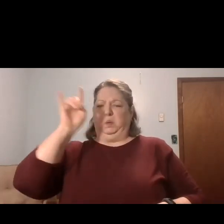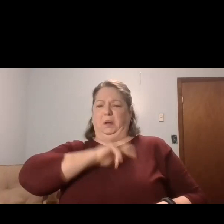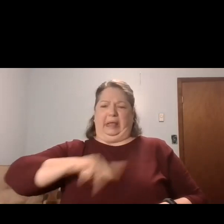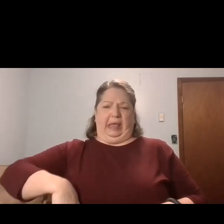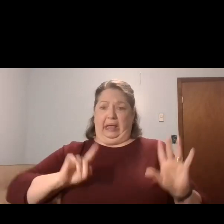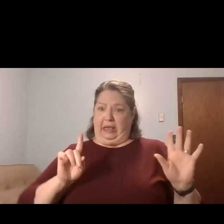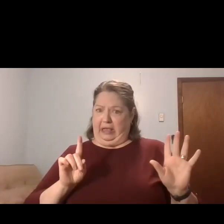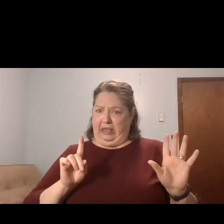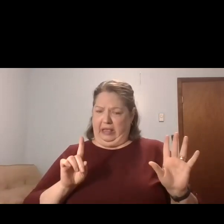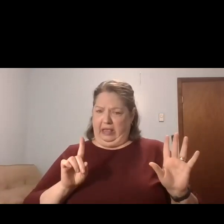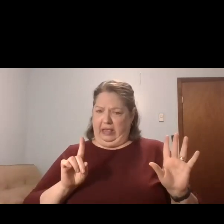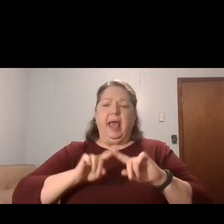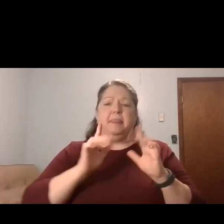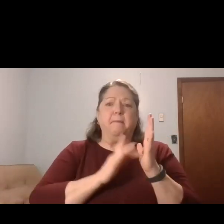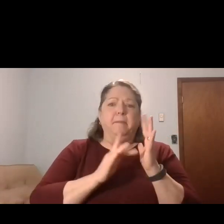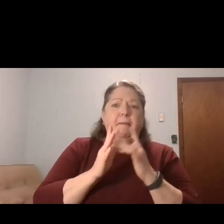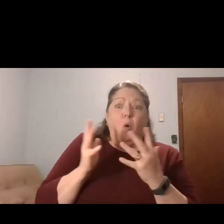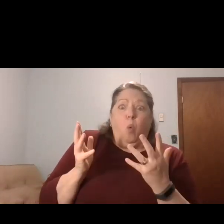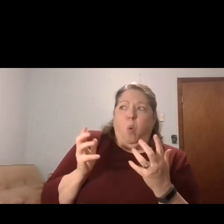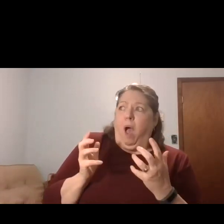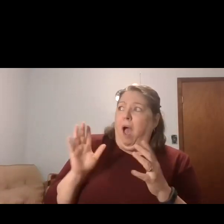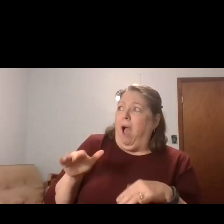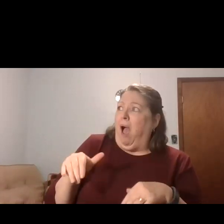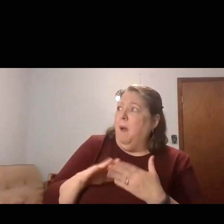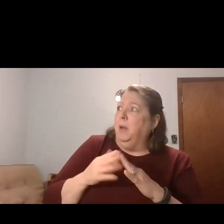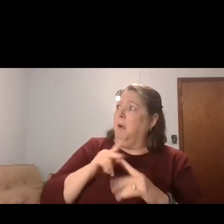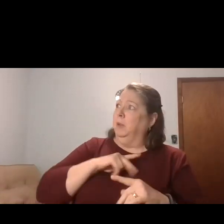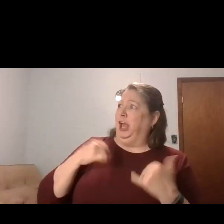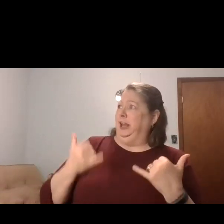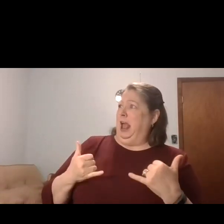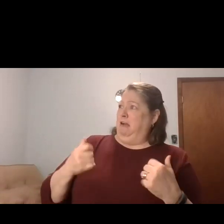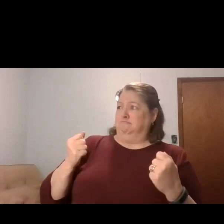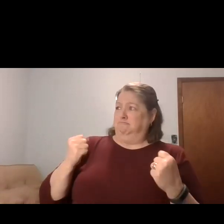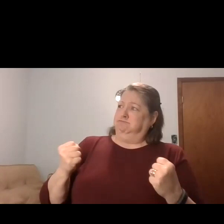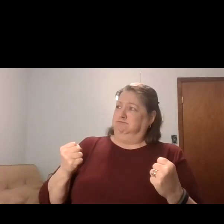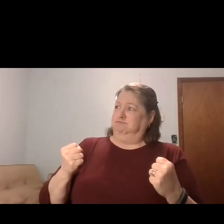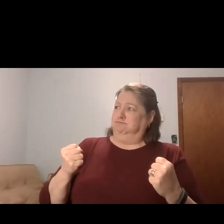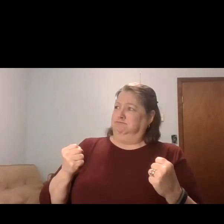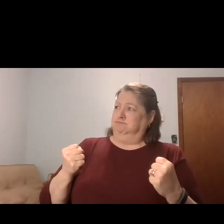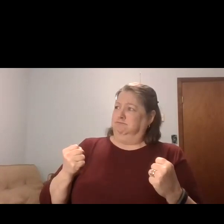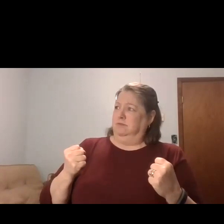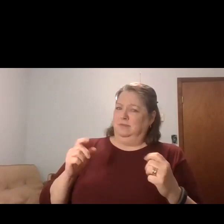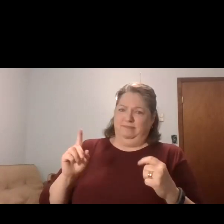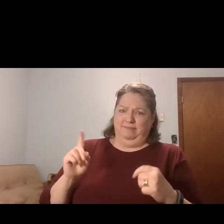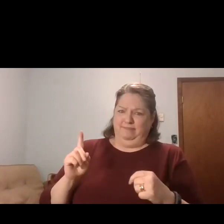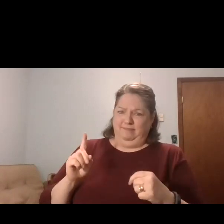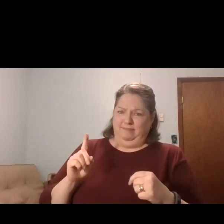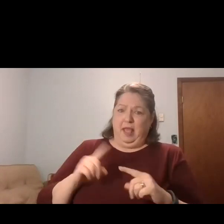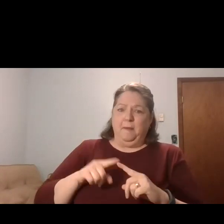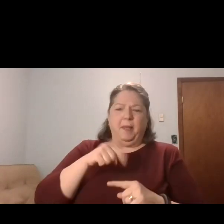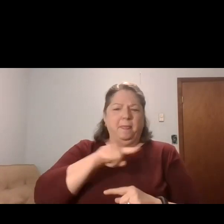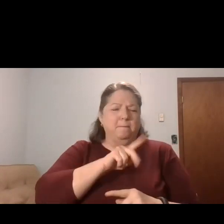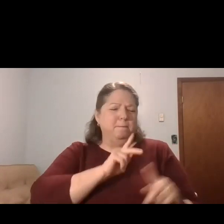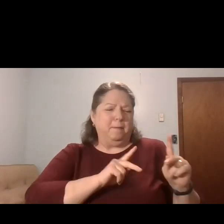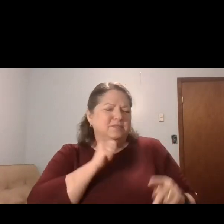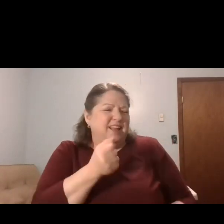people, they wanted Jesus to exercise his kingship and his authority right there and then. But they failed to understand